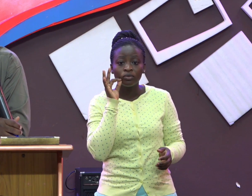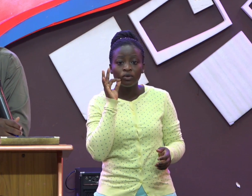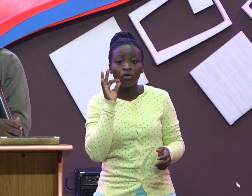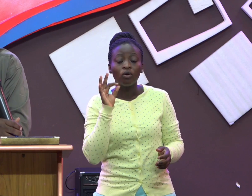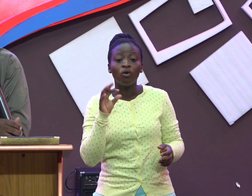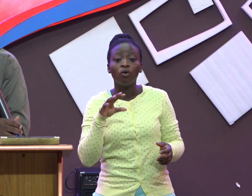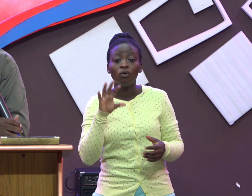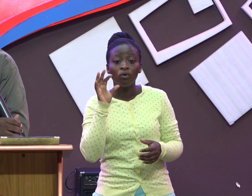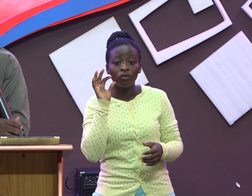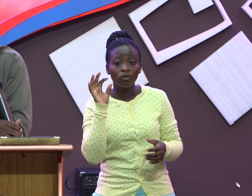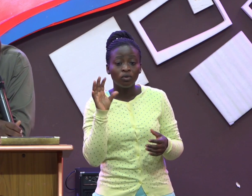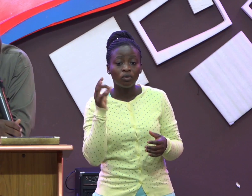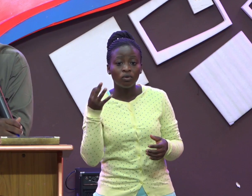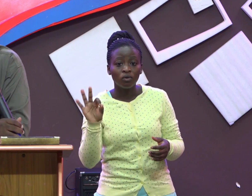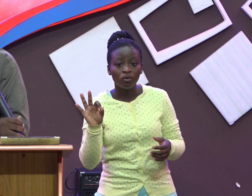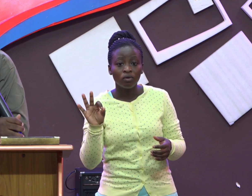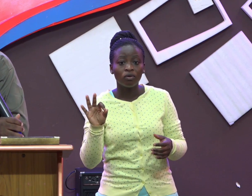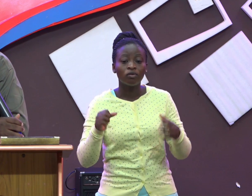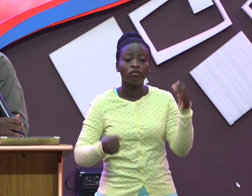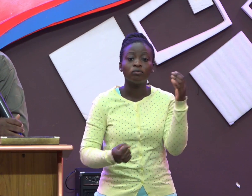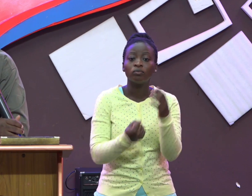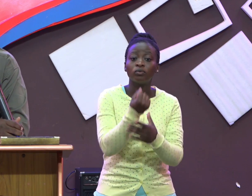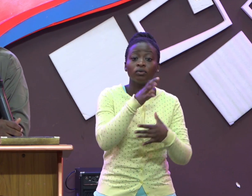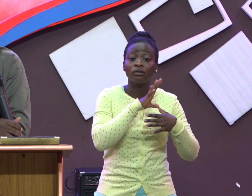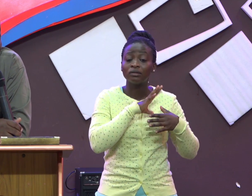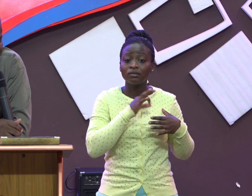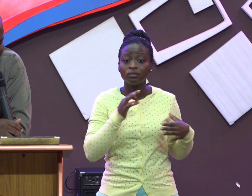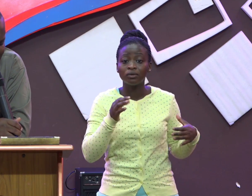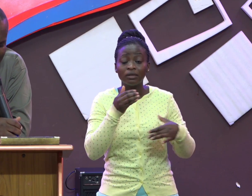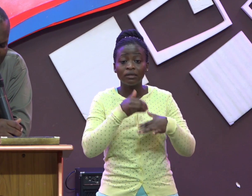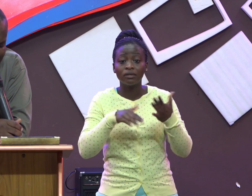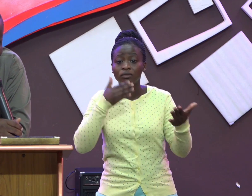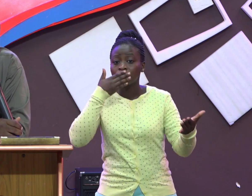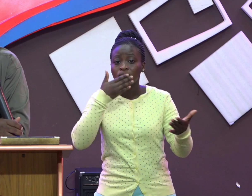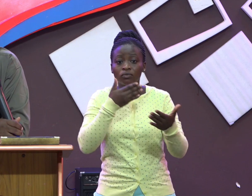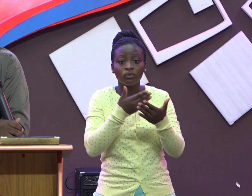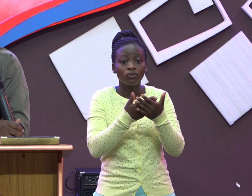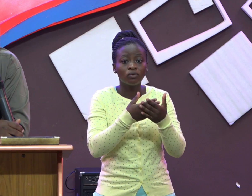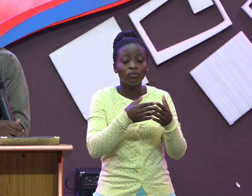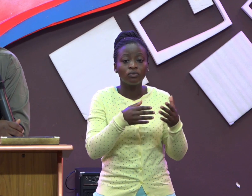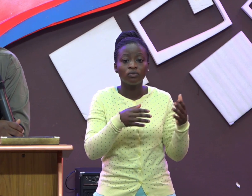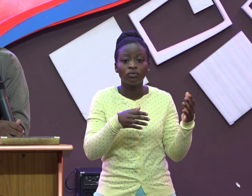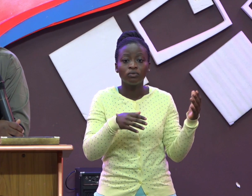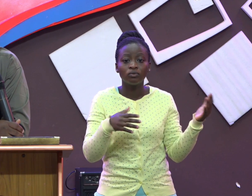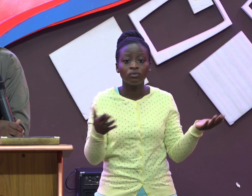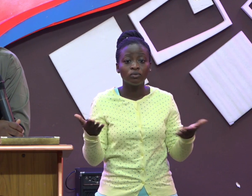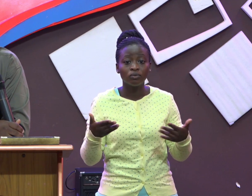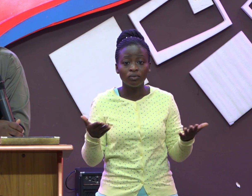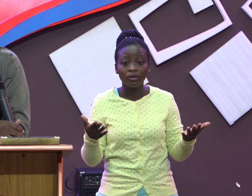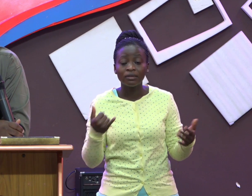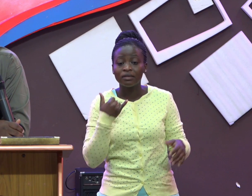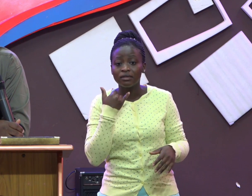some of the fruits of the mature spirit, of a spirit in a good state, is meekness.